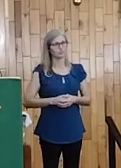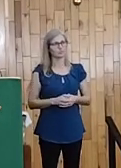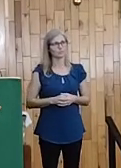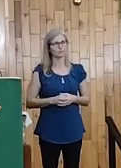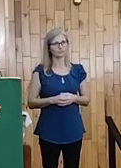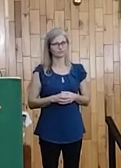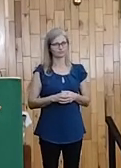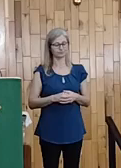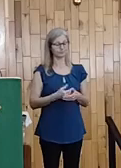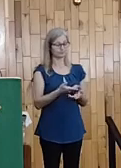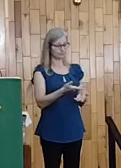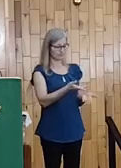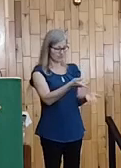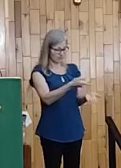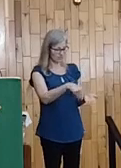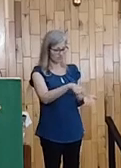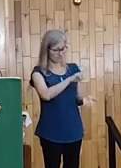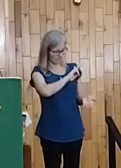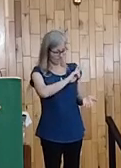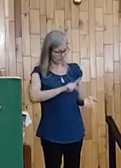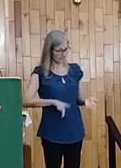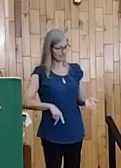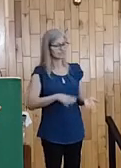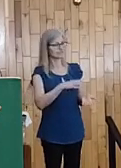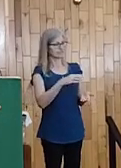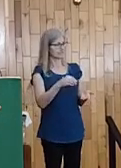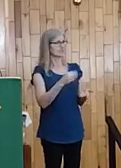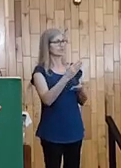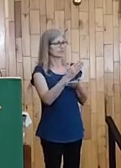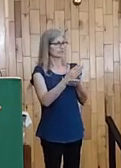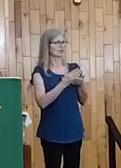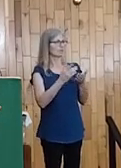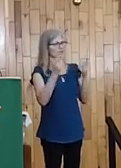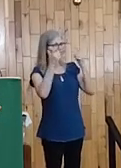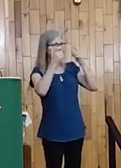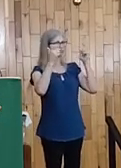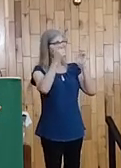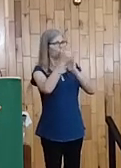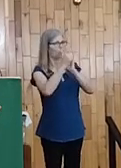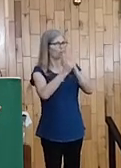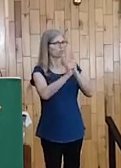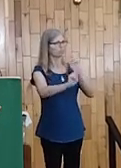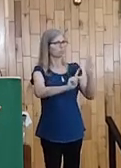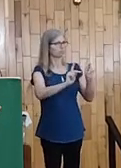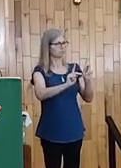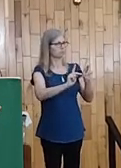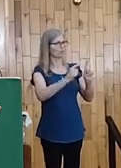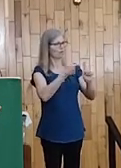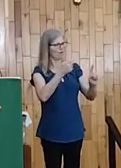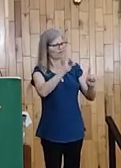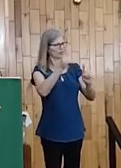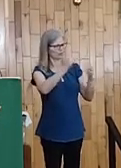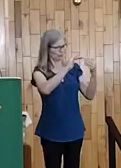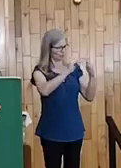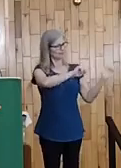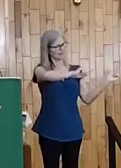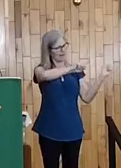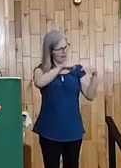When the Pharisees and some scribes who had come from Jerusalem gathered around